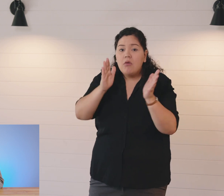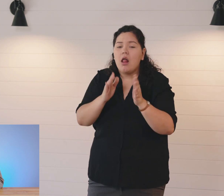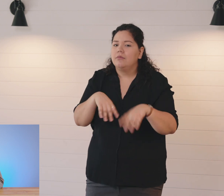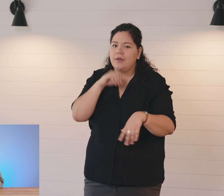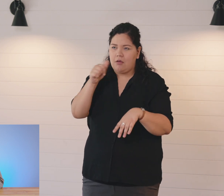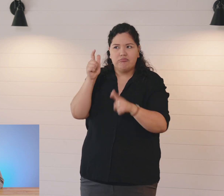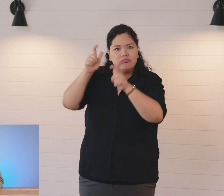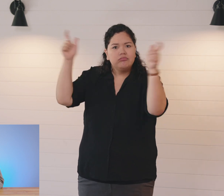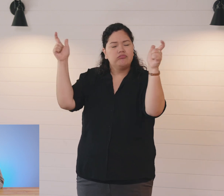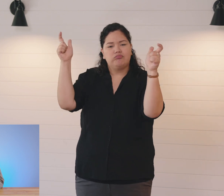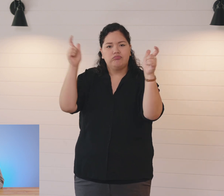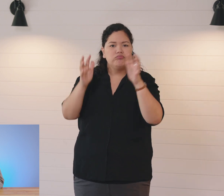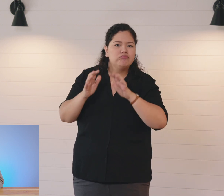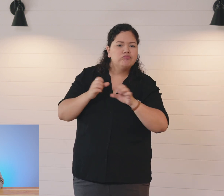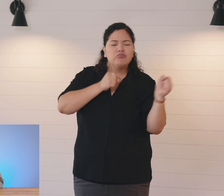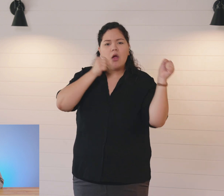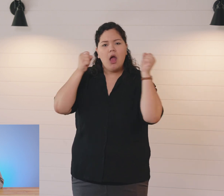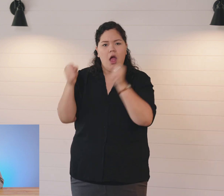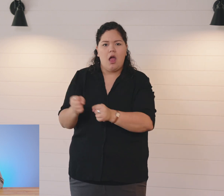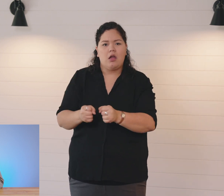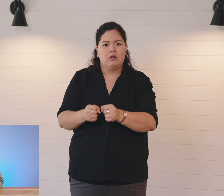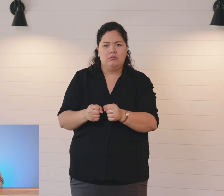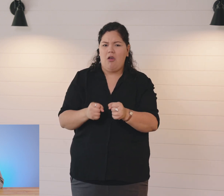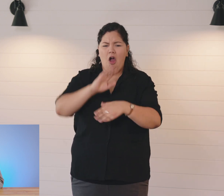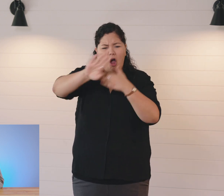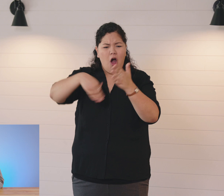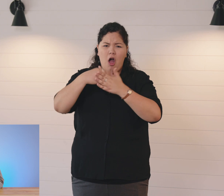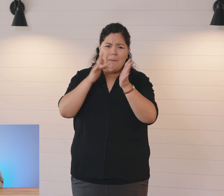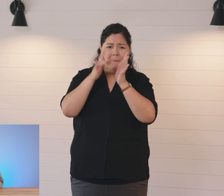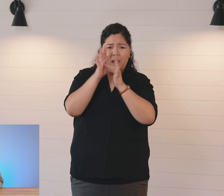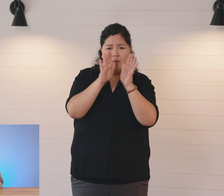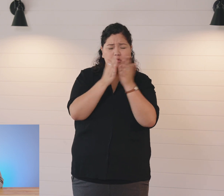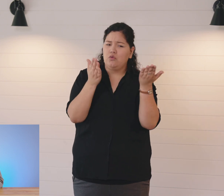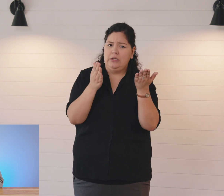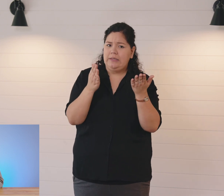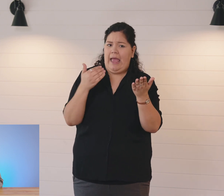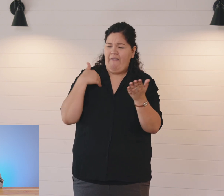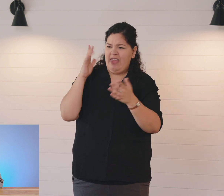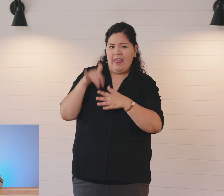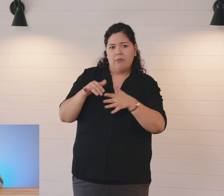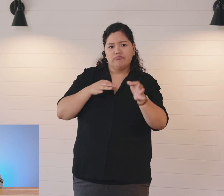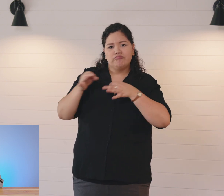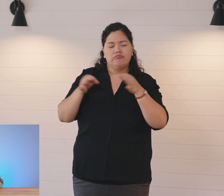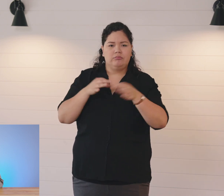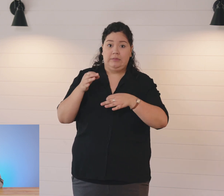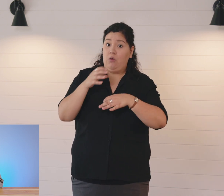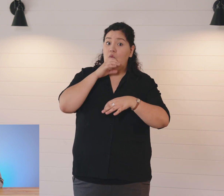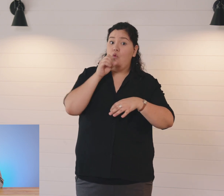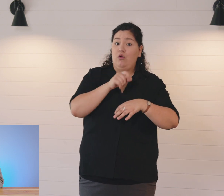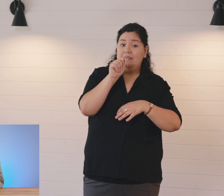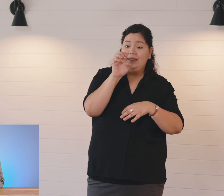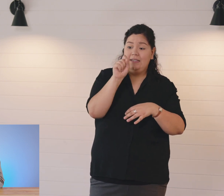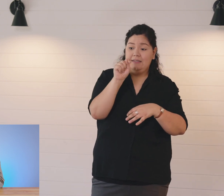This is a story that you see throughout the entire scriptures, right? Especially in the Old Testament, you get this lovely, interesting story